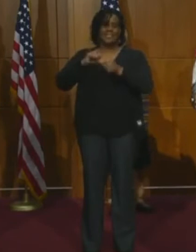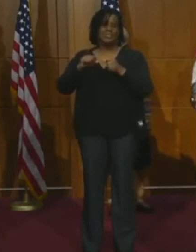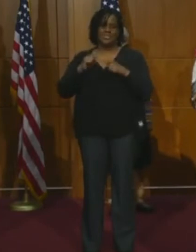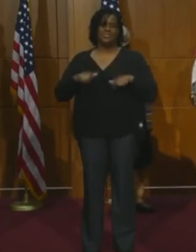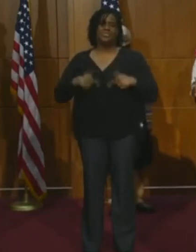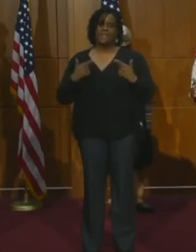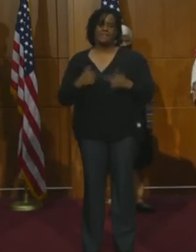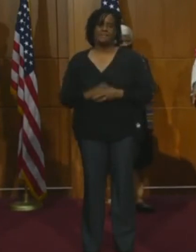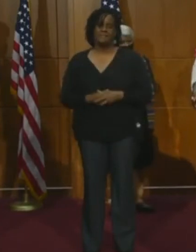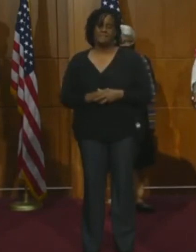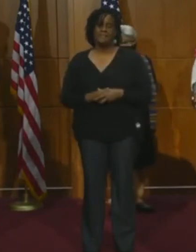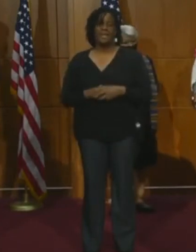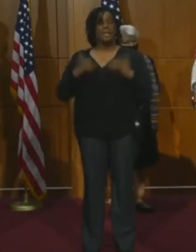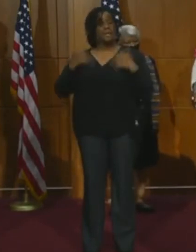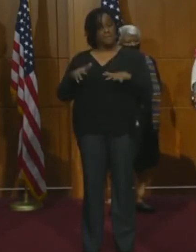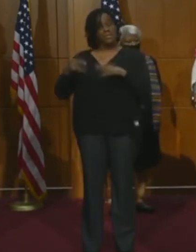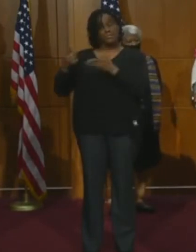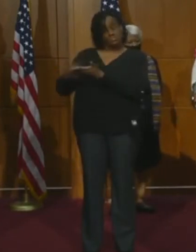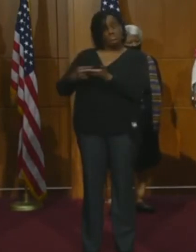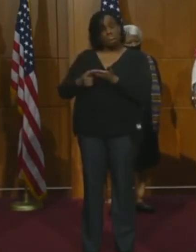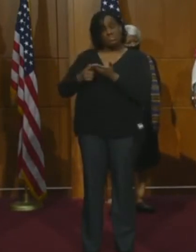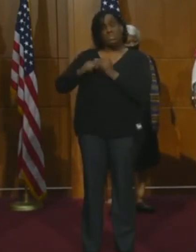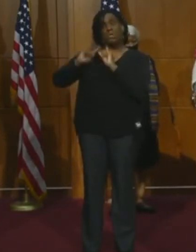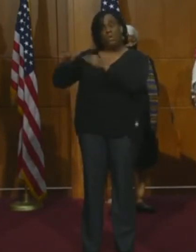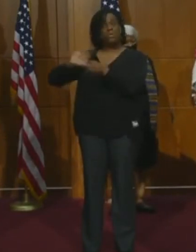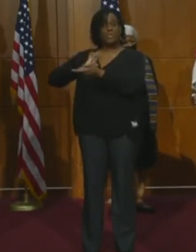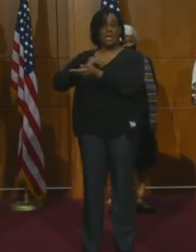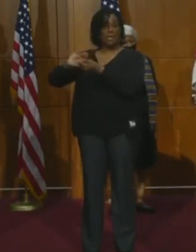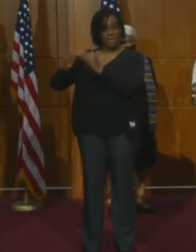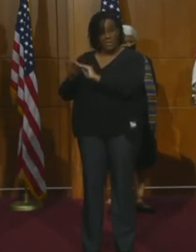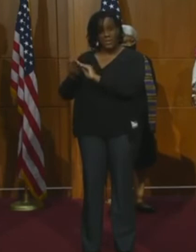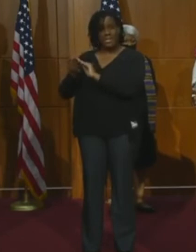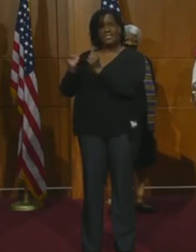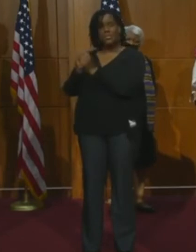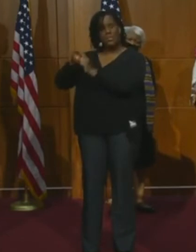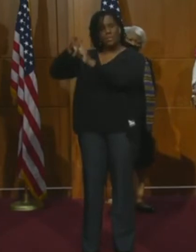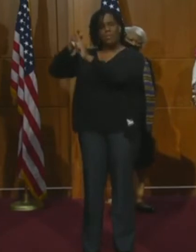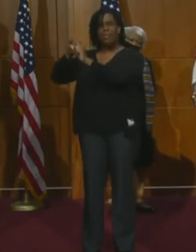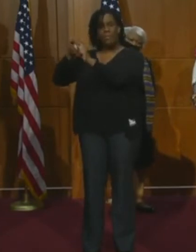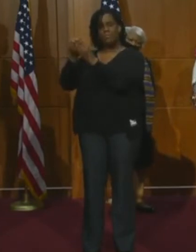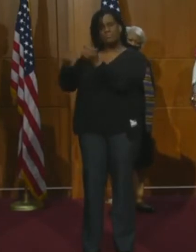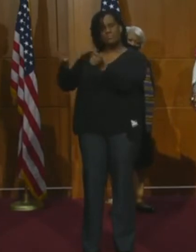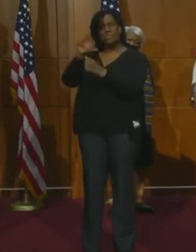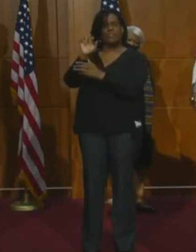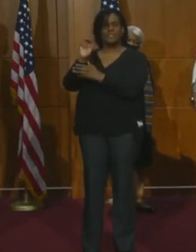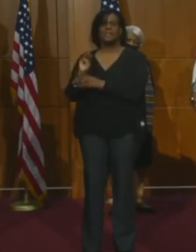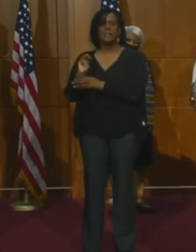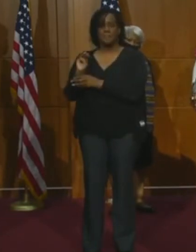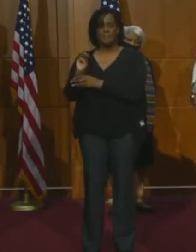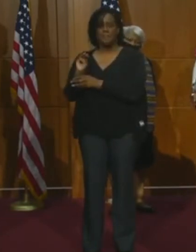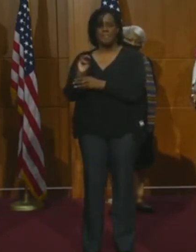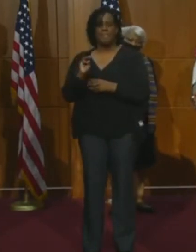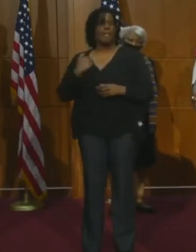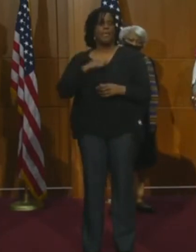survive. Then we get up and move into our communities with intentionality to eradicate racism. We can